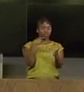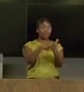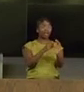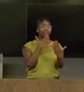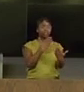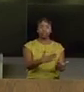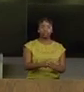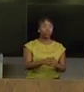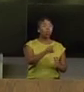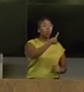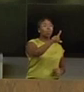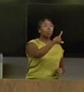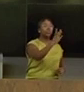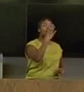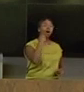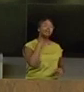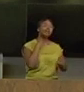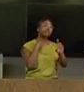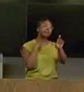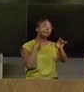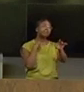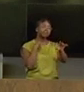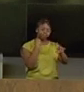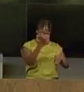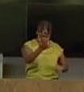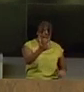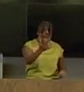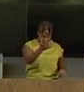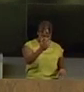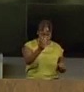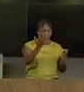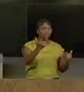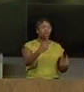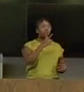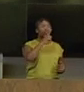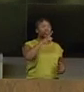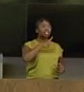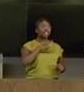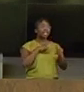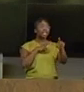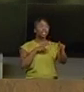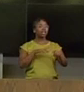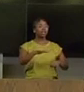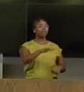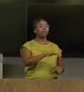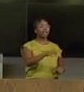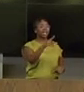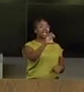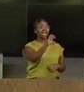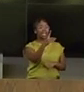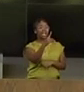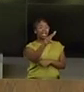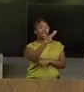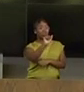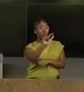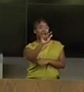you. You asked also about Edwaleni. Now that you've indicated Edwaleni, we'll put it on our map.